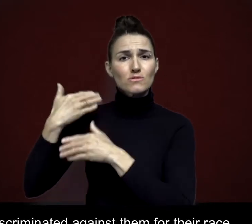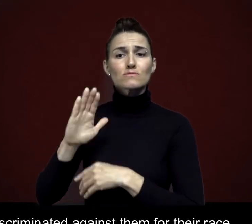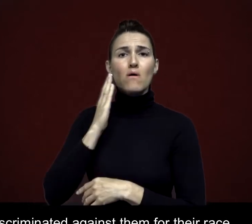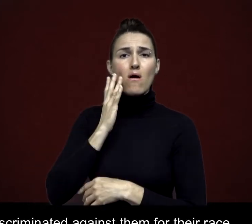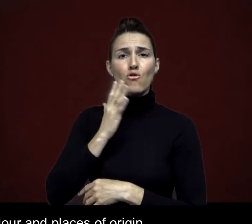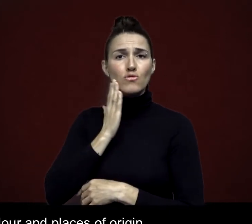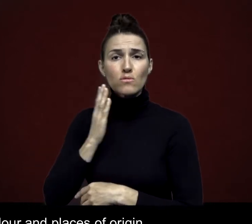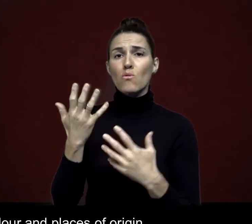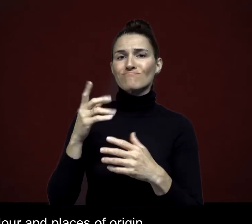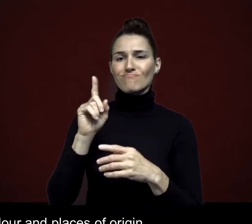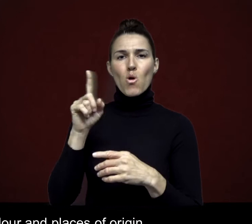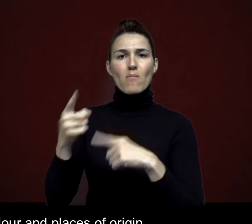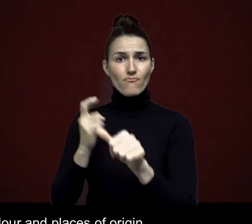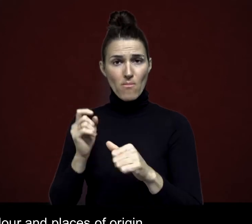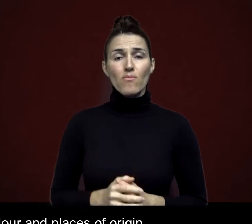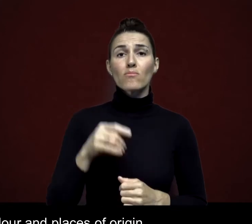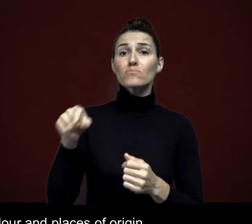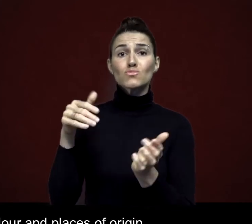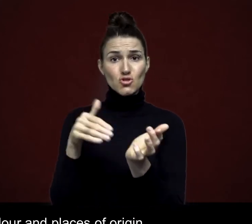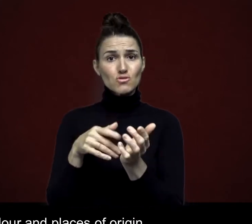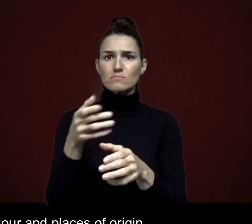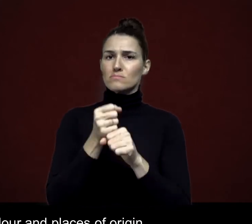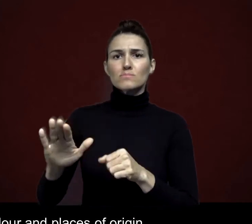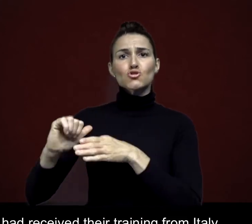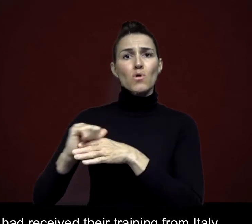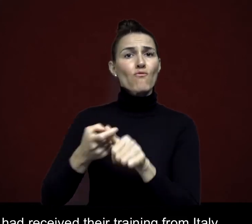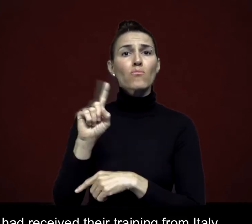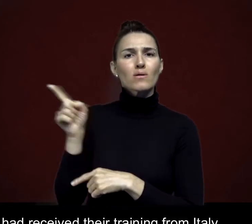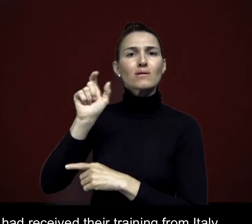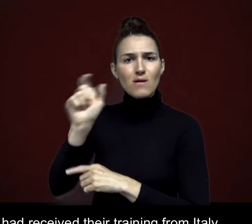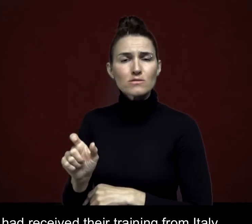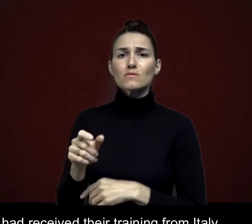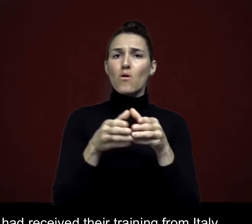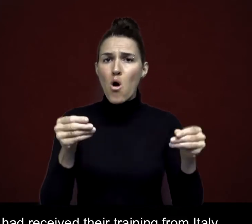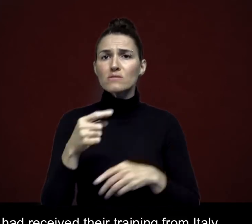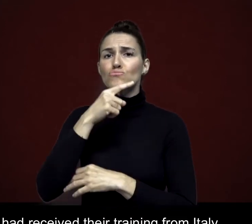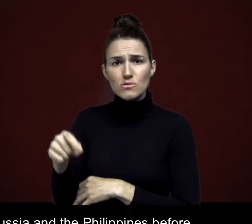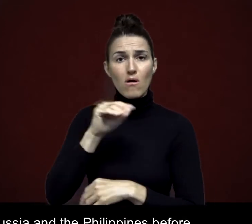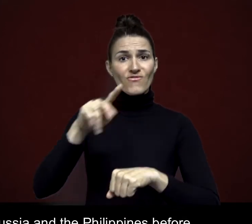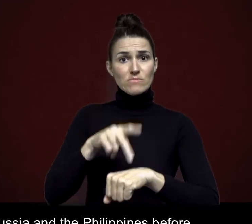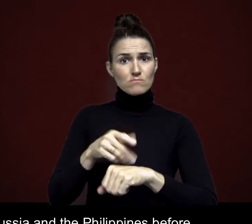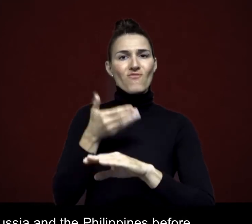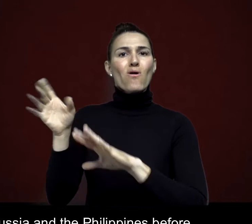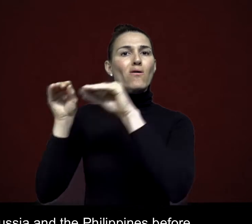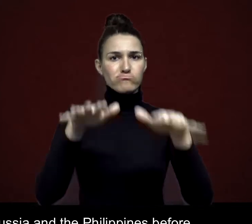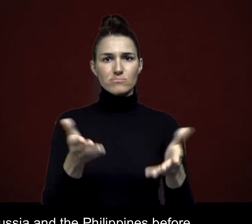race, ancestry, color, and place of origin. The doctors had received their training from Italy, Romania, Russia, and the Philippines